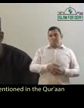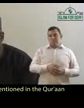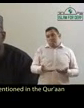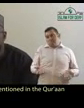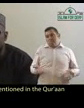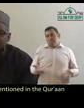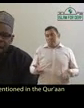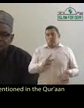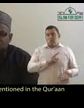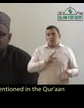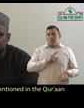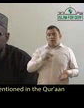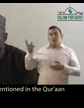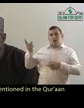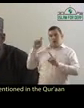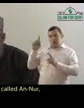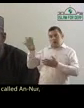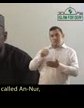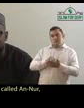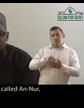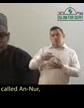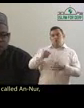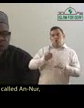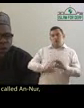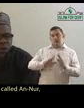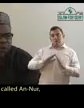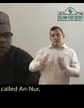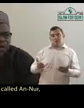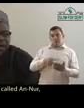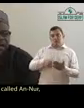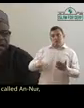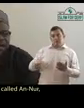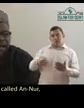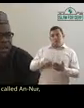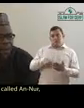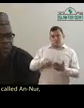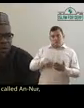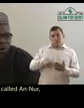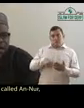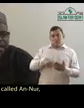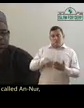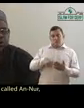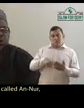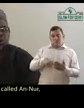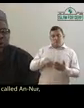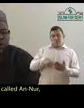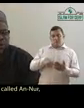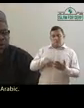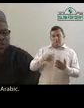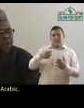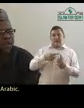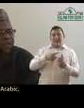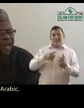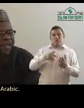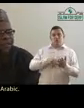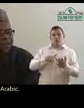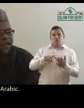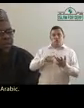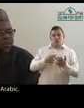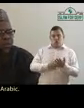that's because Allah mentioned in the Quran, in the verse called, a chapter called An-Nur, the chapter